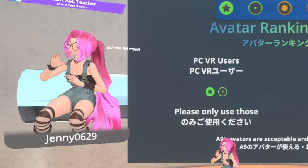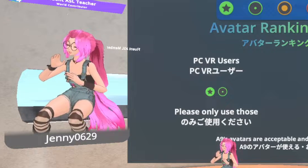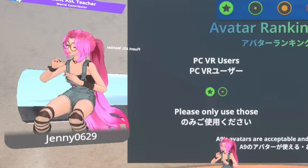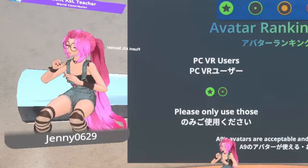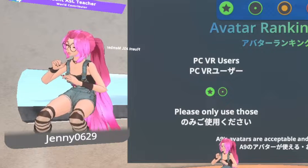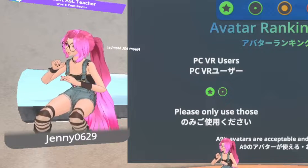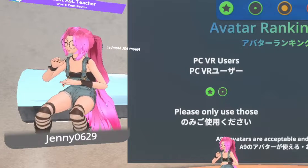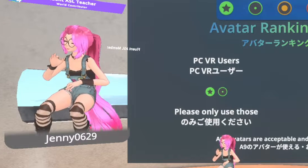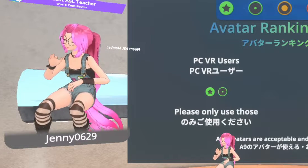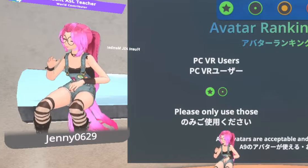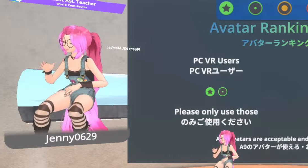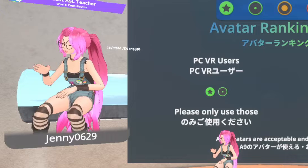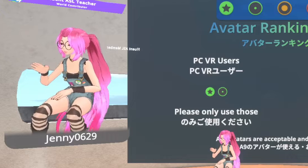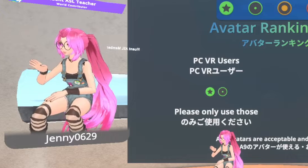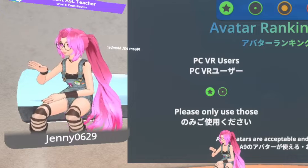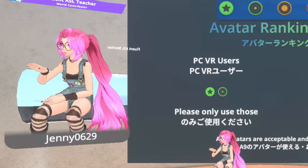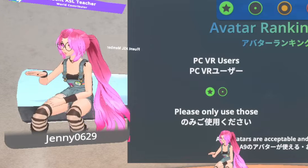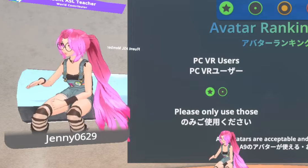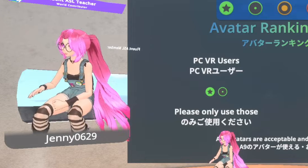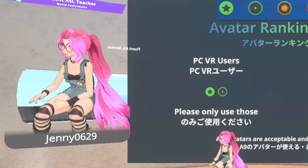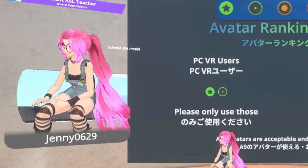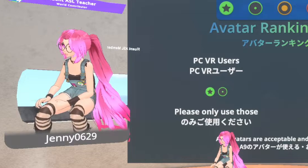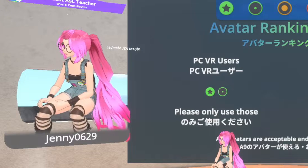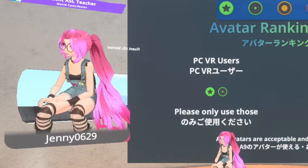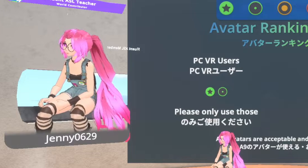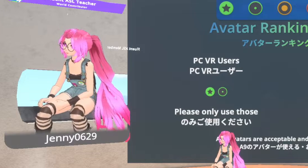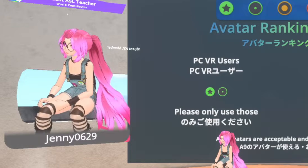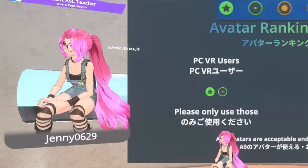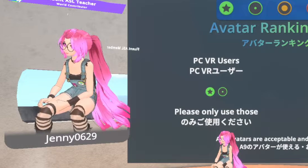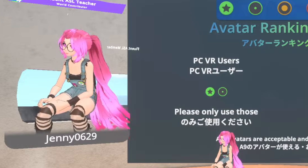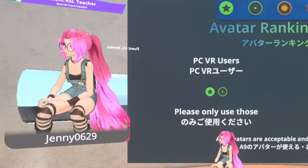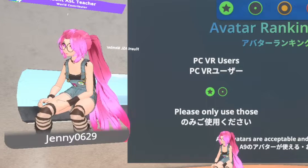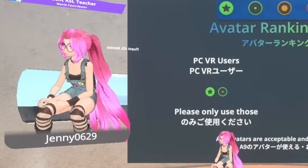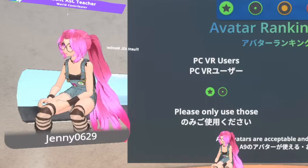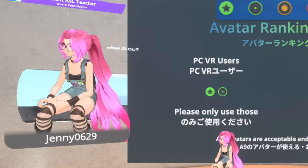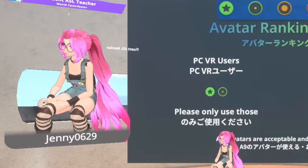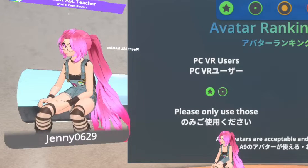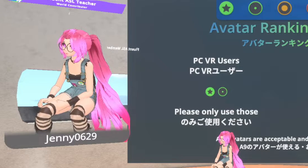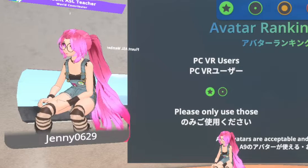Oh, orange? Uh-huh. Sorry, your head's slightly off, so I was a bit confused.